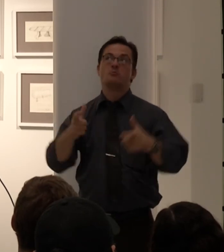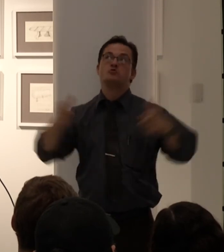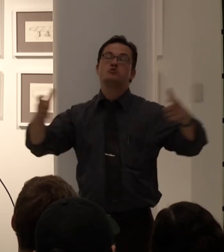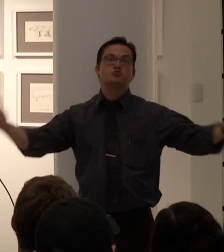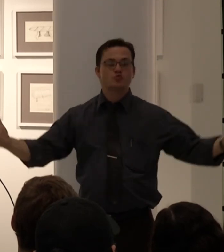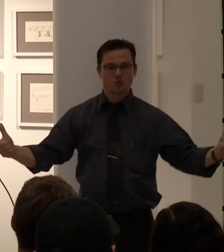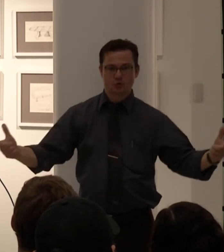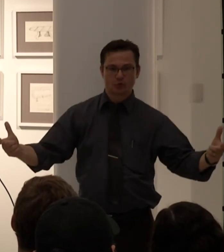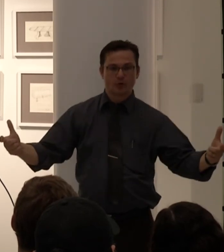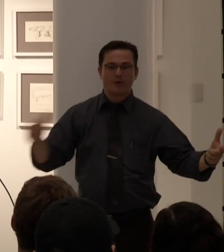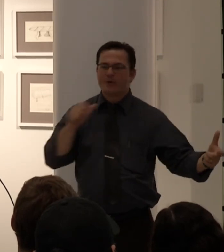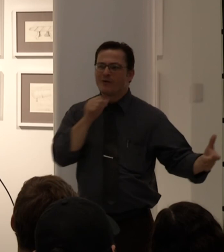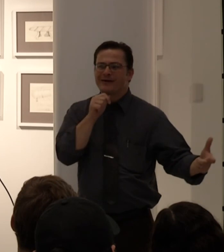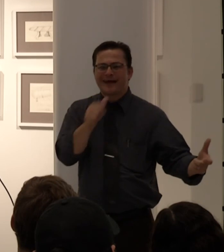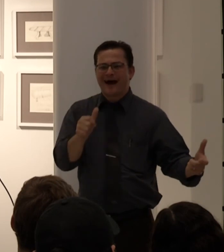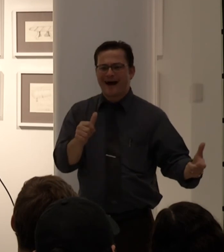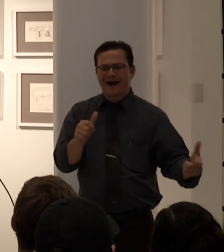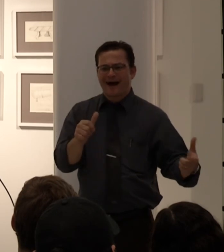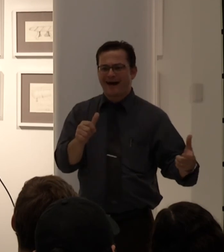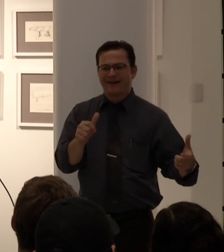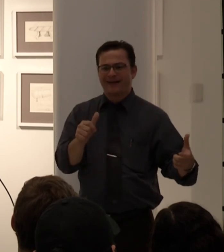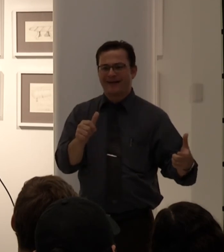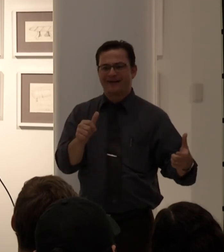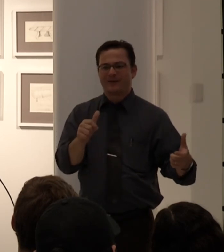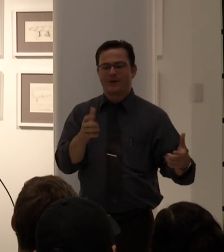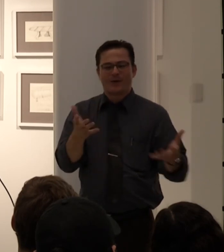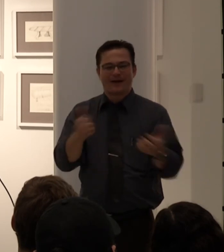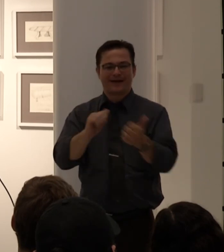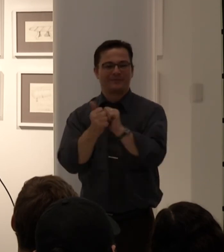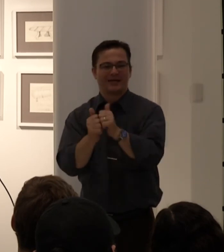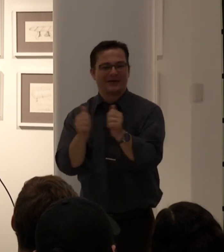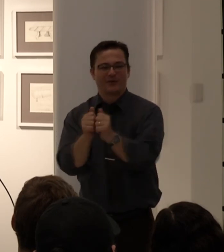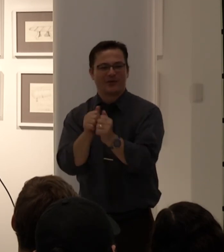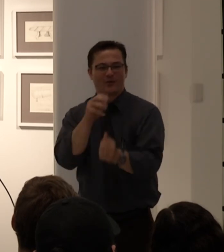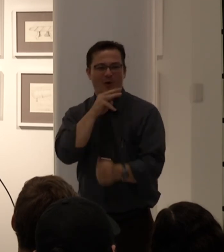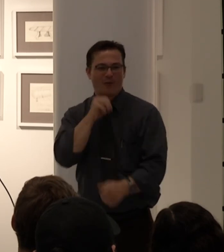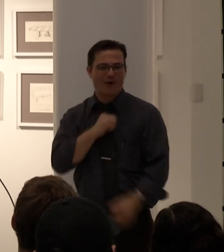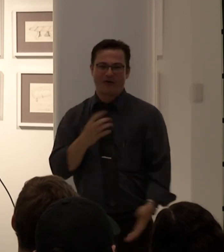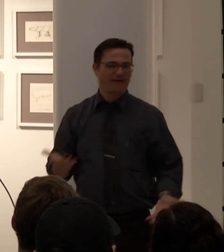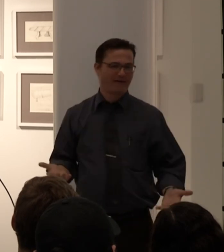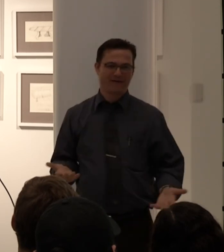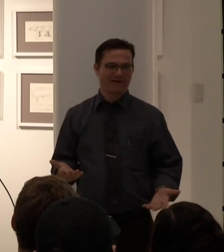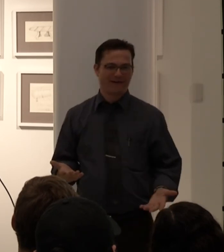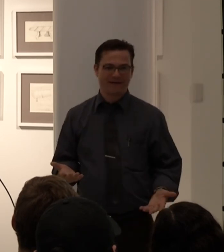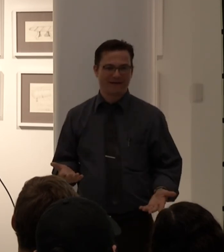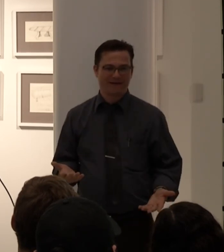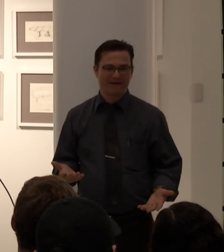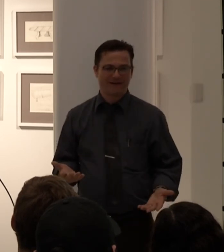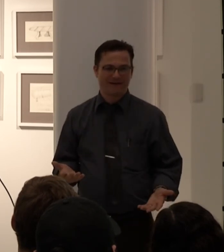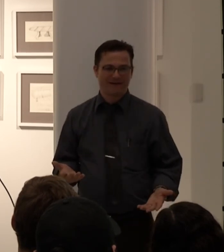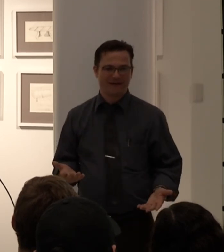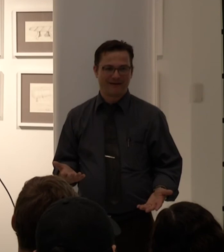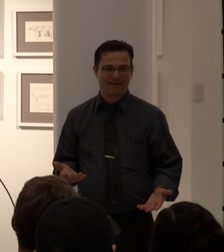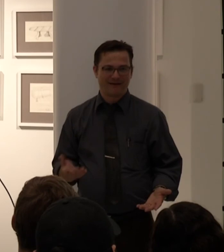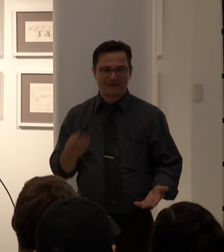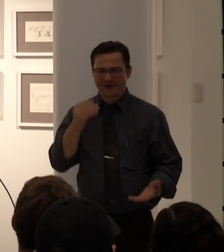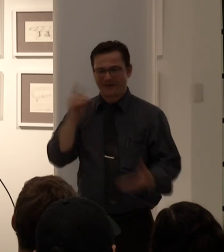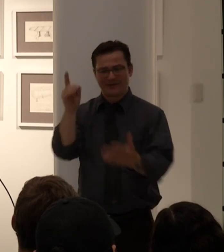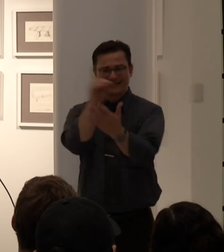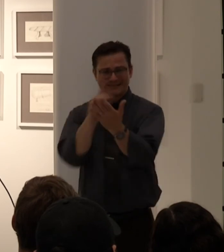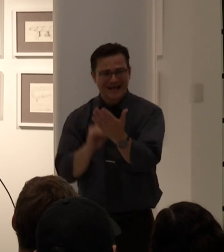thing is that we're not looking to compete in the Walmart Target market, but in the